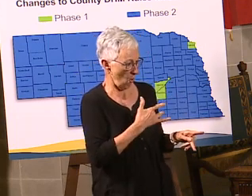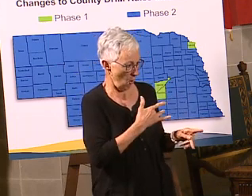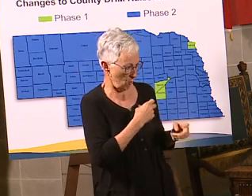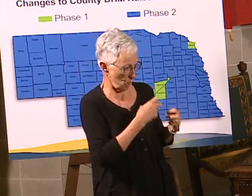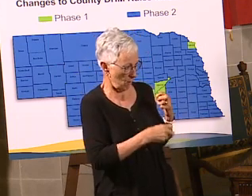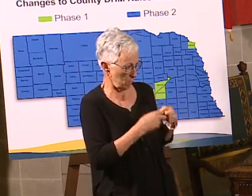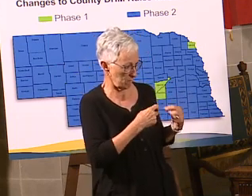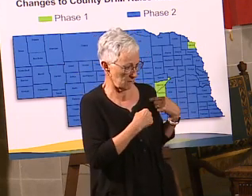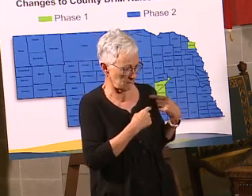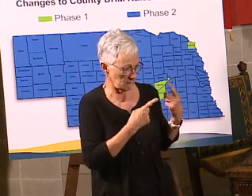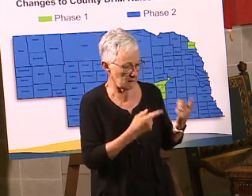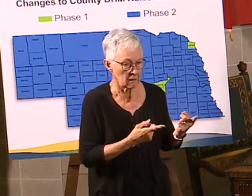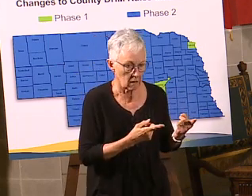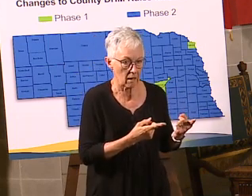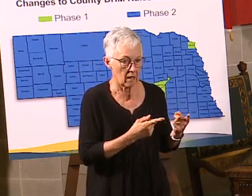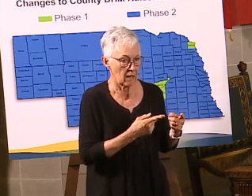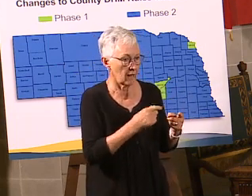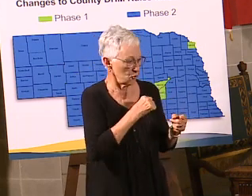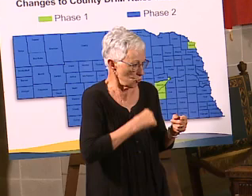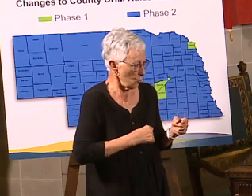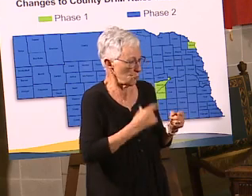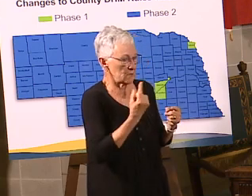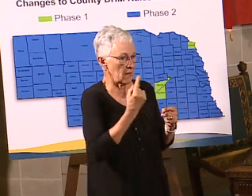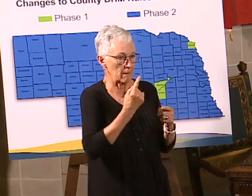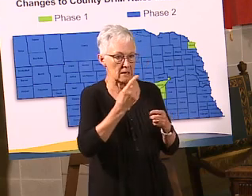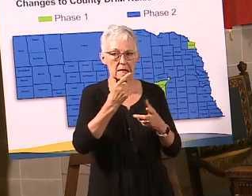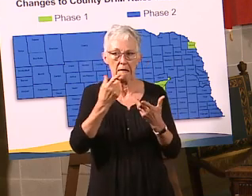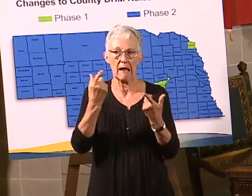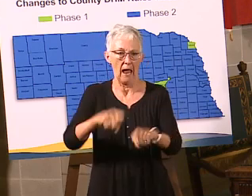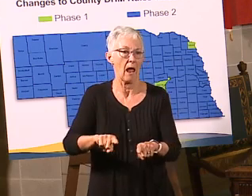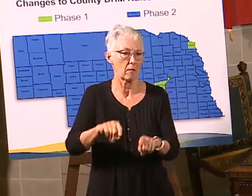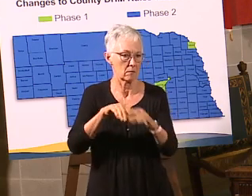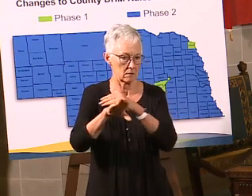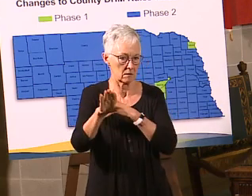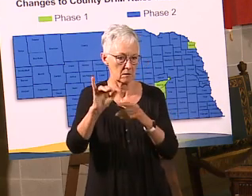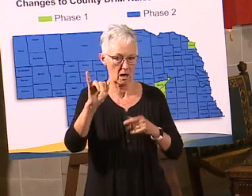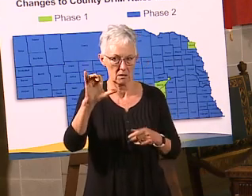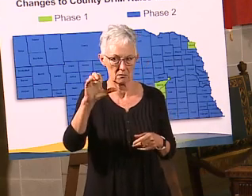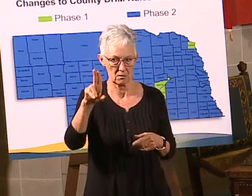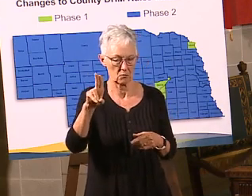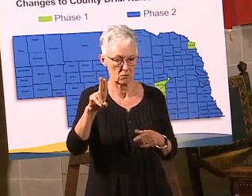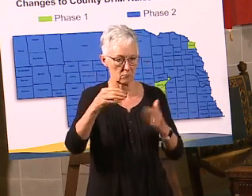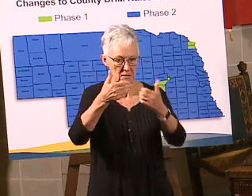hospital. So that's why we're having those conversations with them to make sure we manage this in the right way.